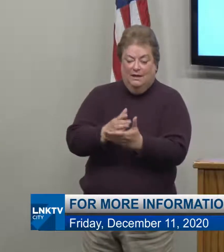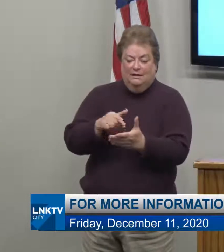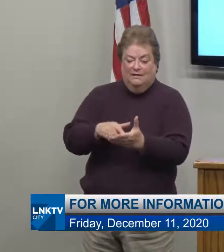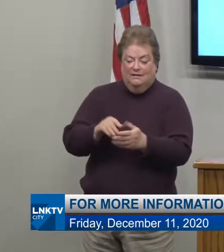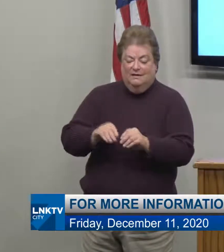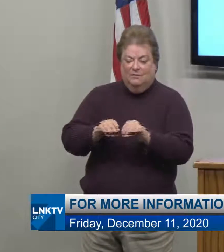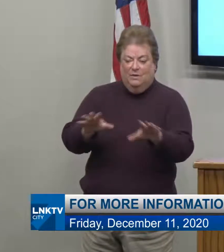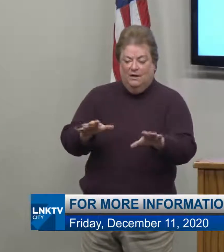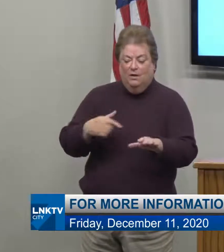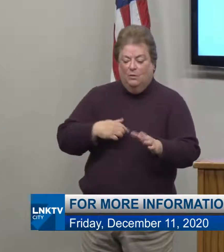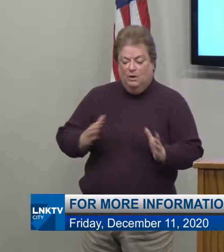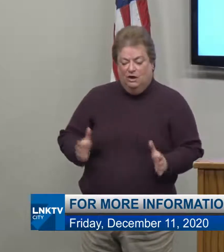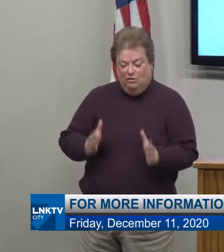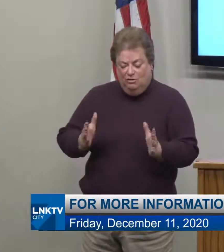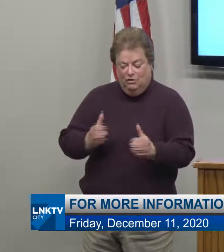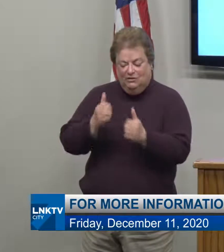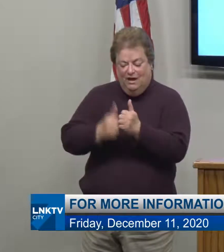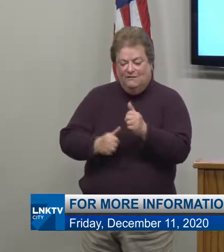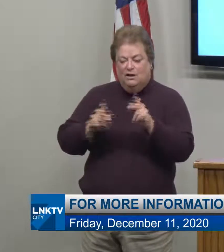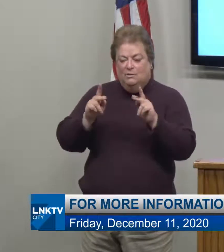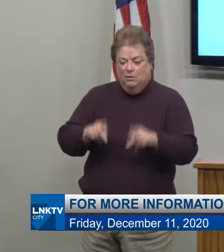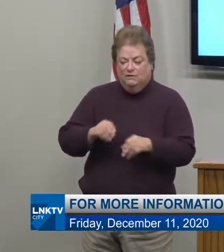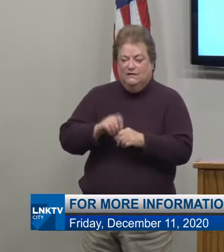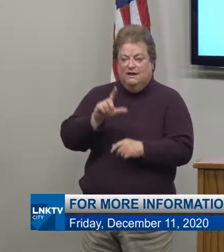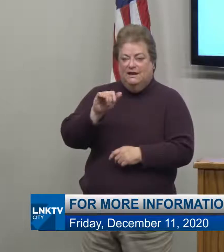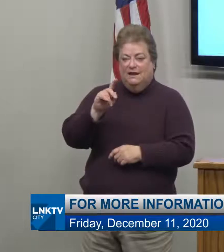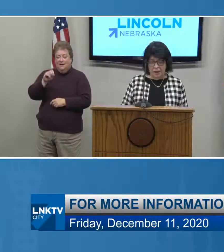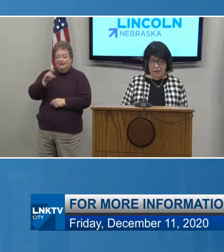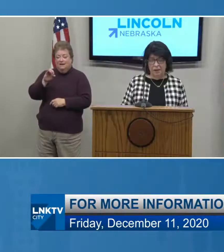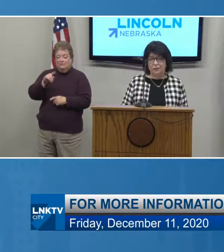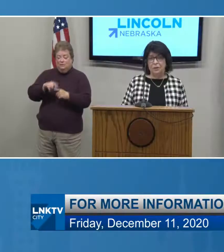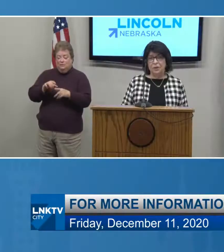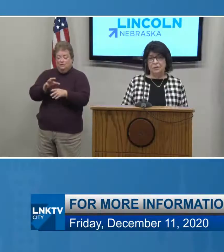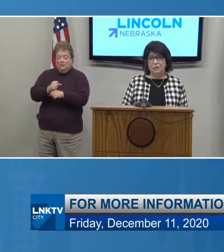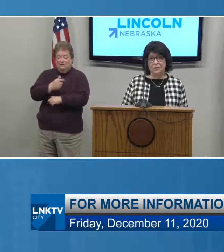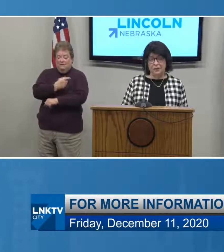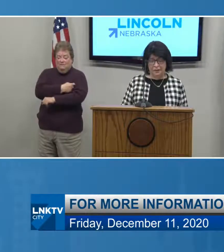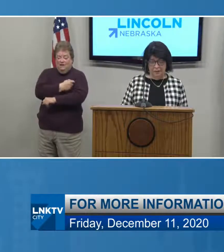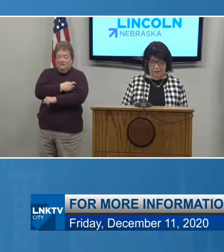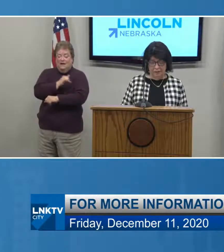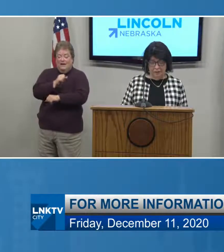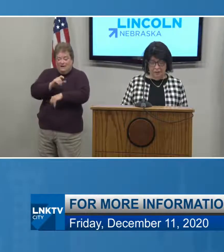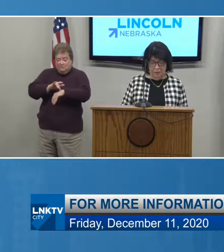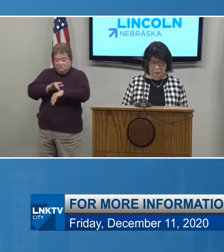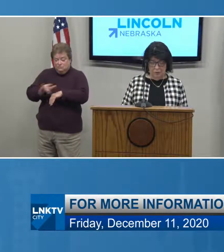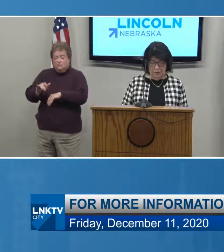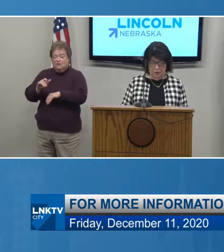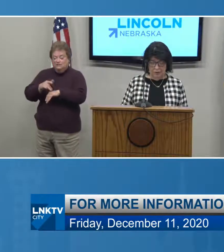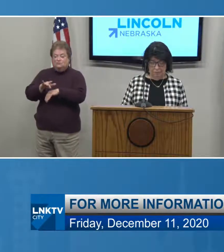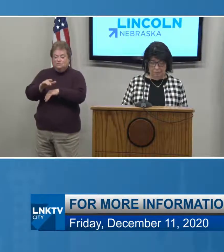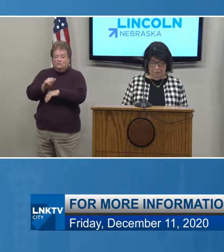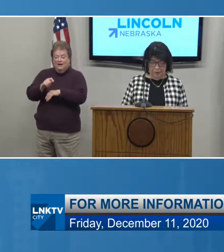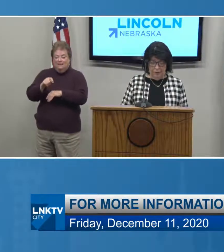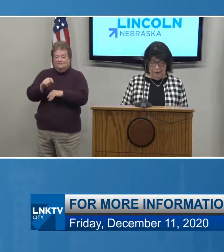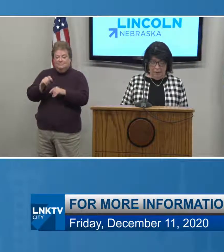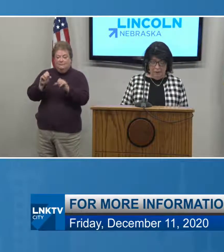encourage every Lancaster County resident to get vaccinated as soon as vaccine is available to